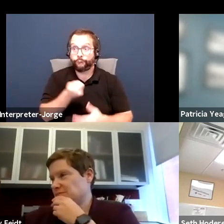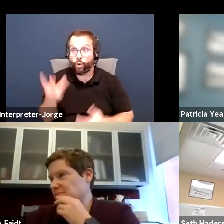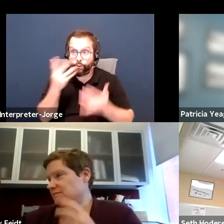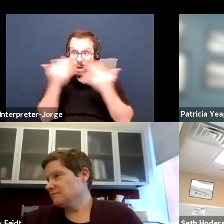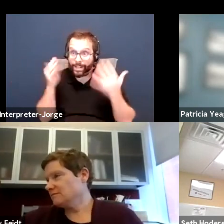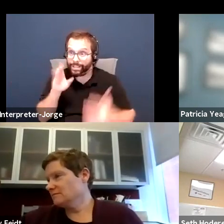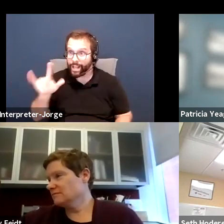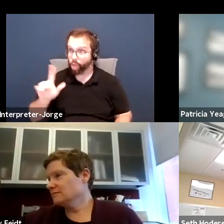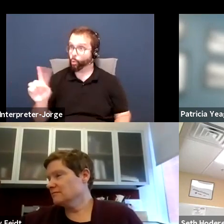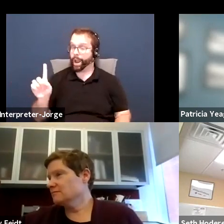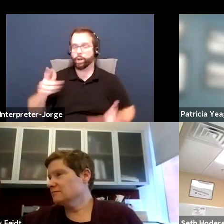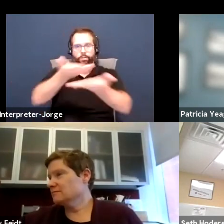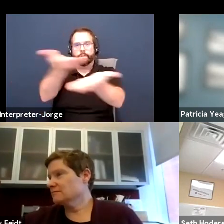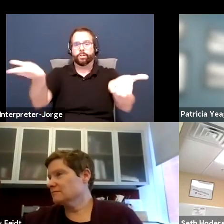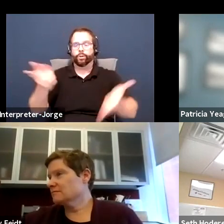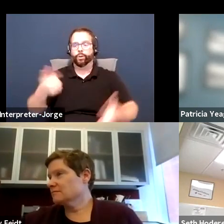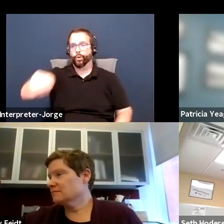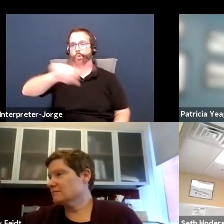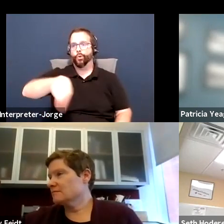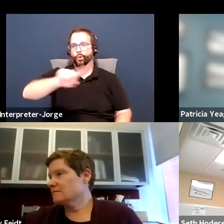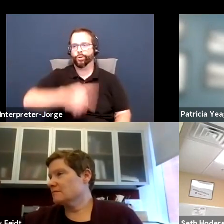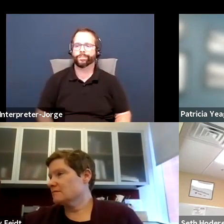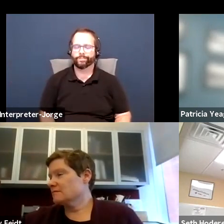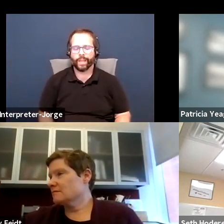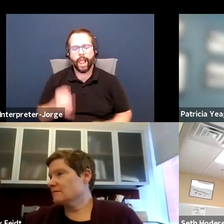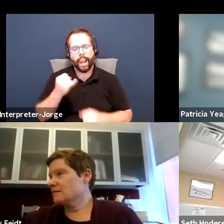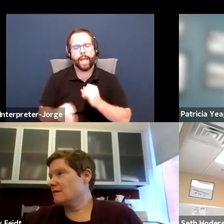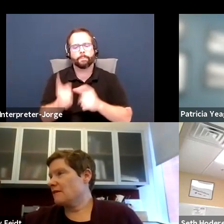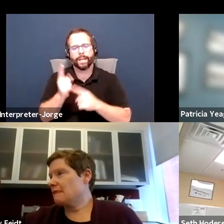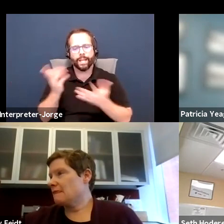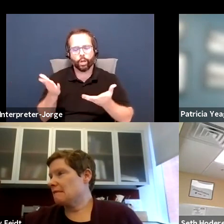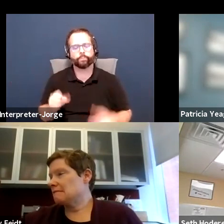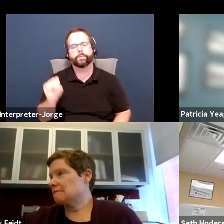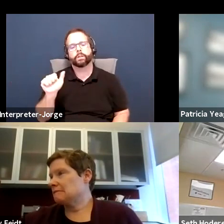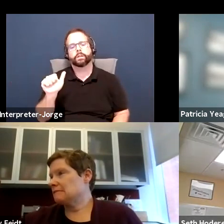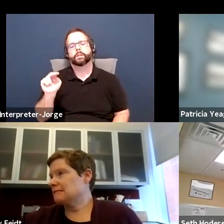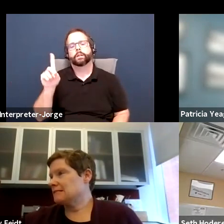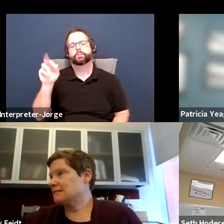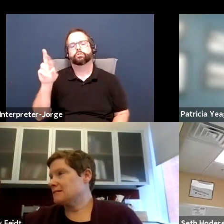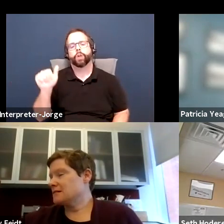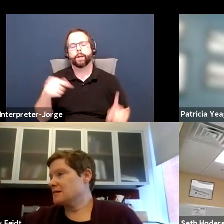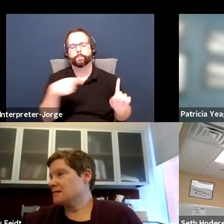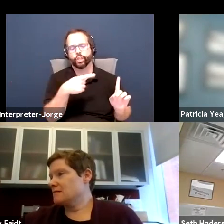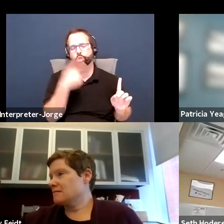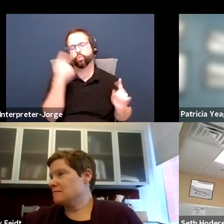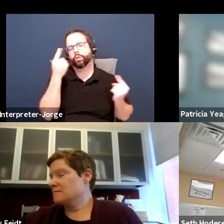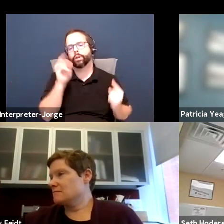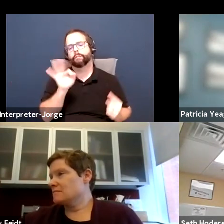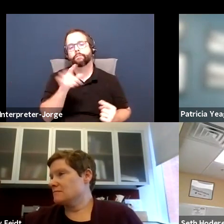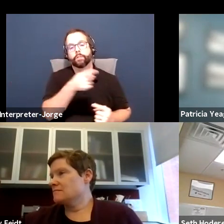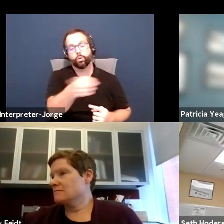So in the last minute here, Sandra is wondering if anyone is willing to share their strategic